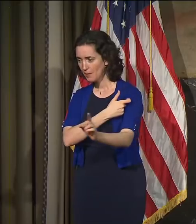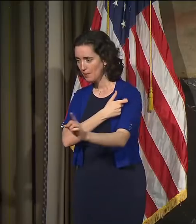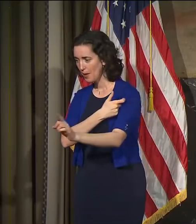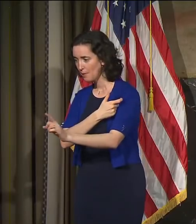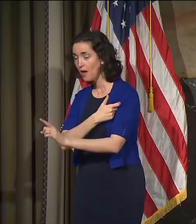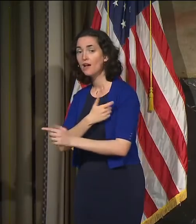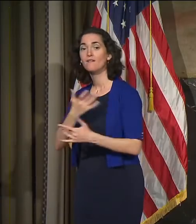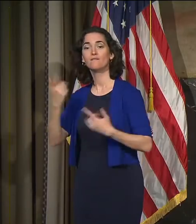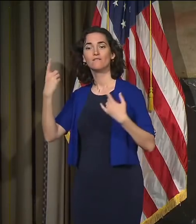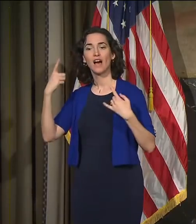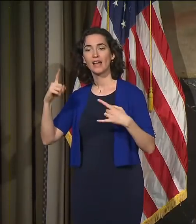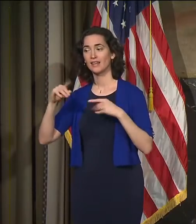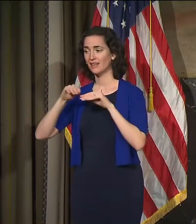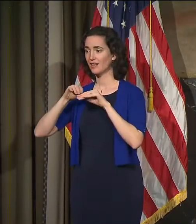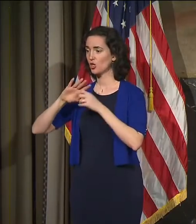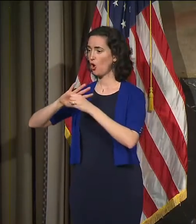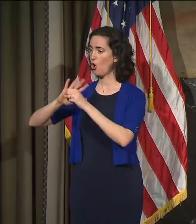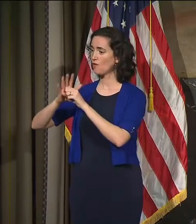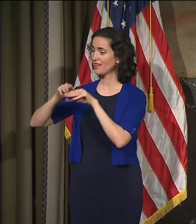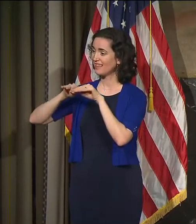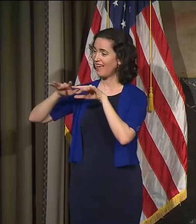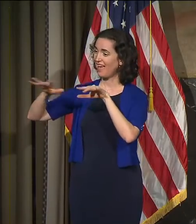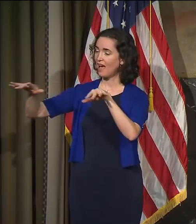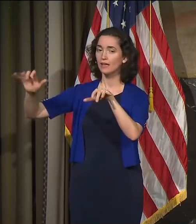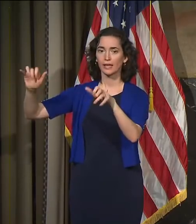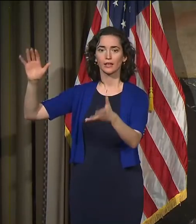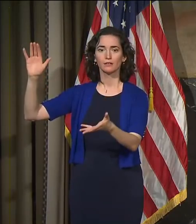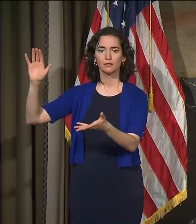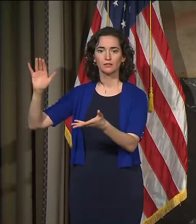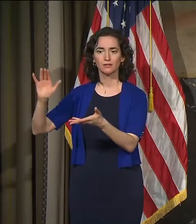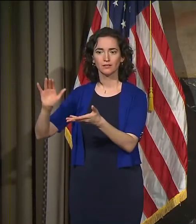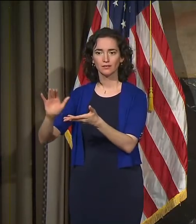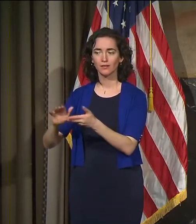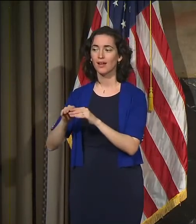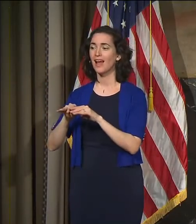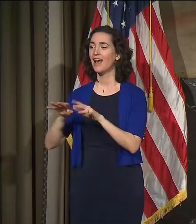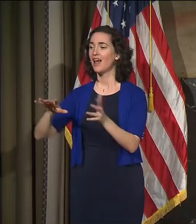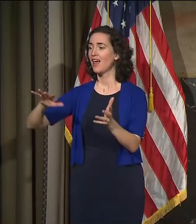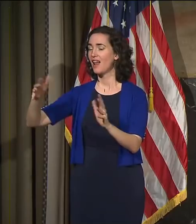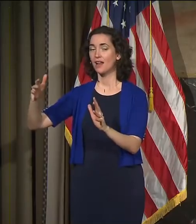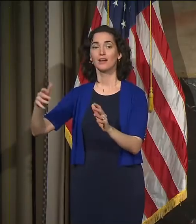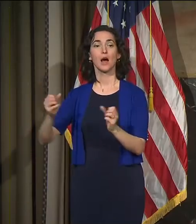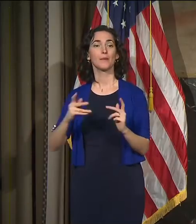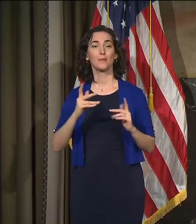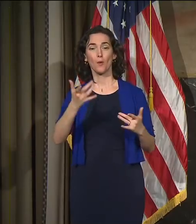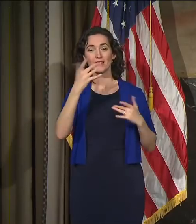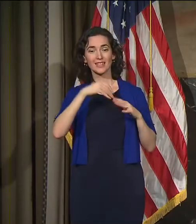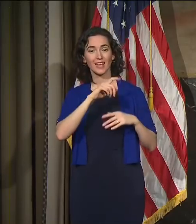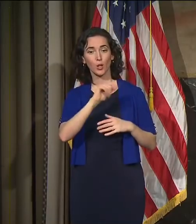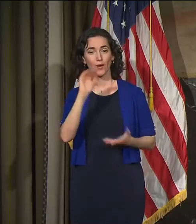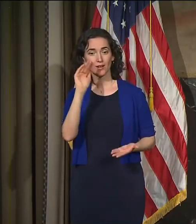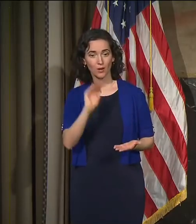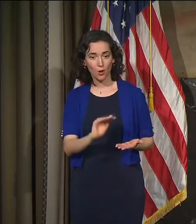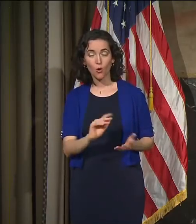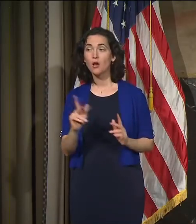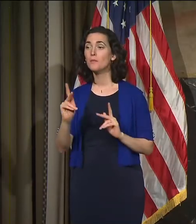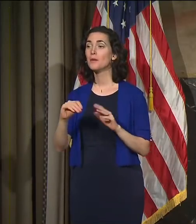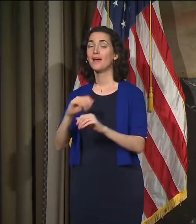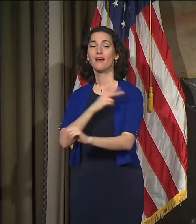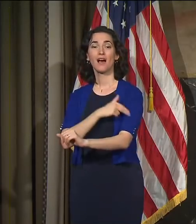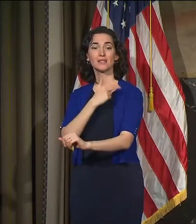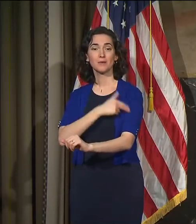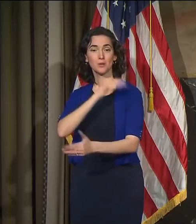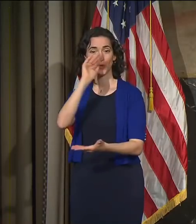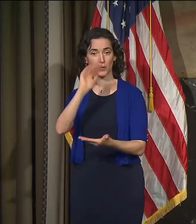end this pandemic, that we also minimize the number of cases that we have in Louisiana, minimize the number of people in our hospitals